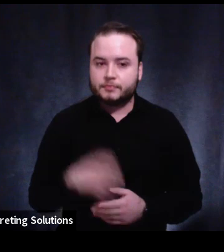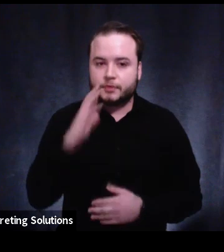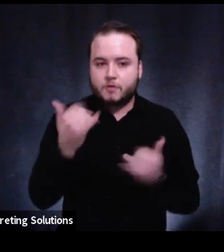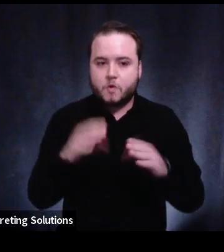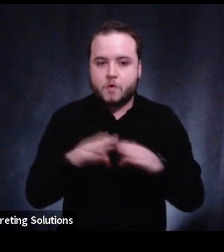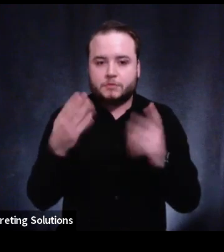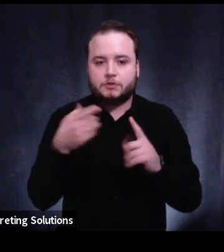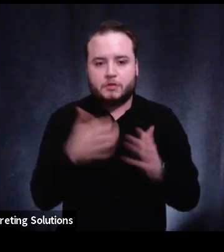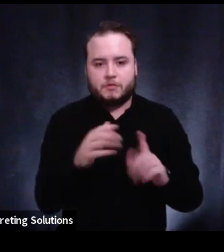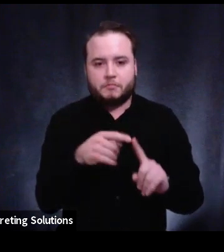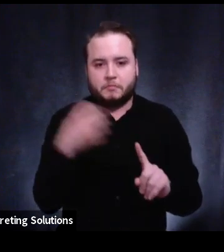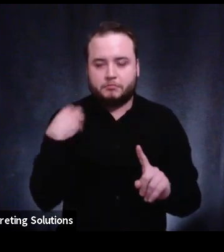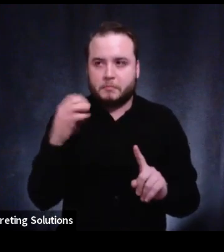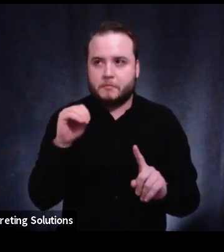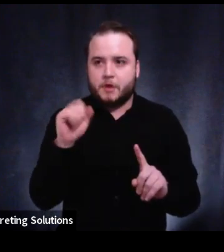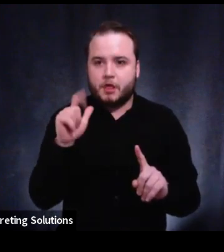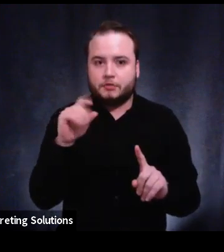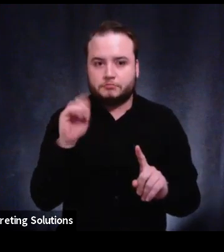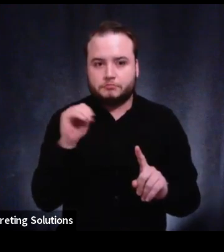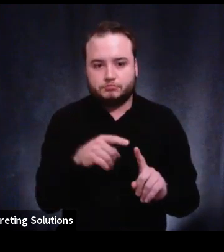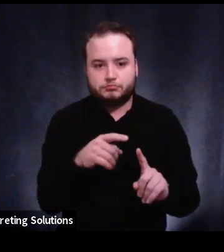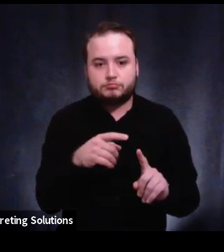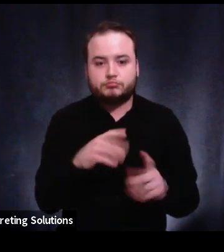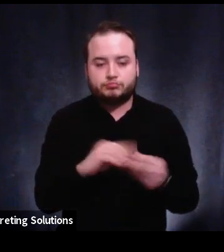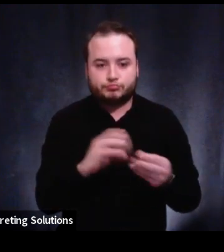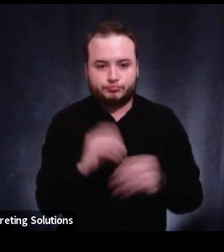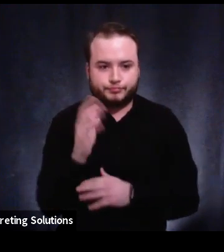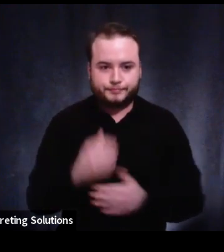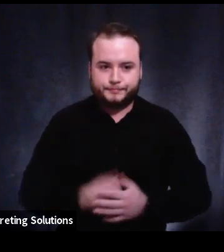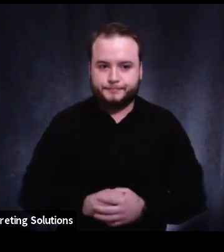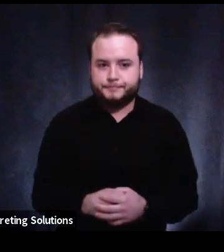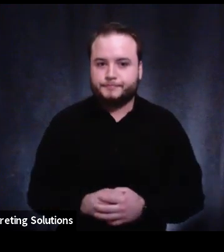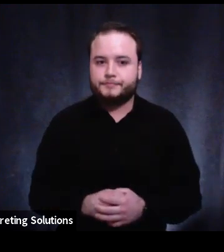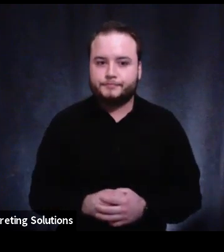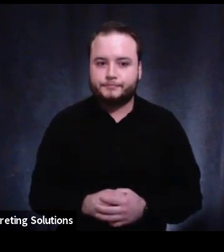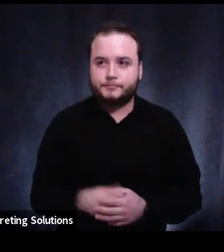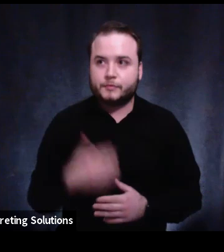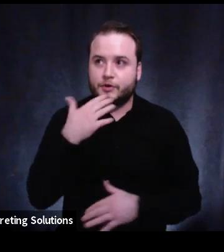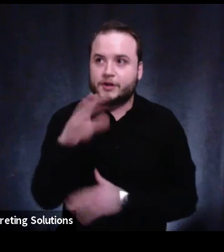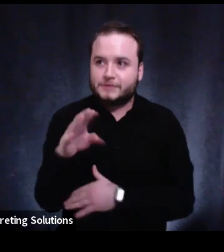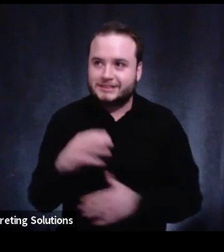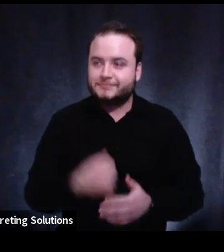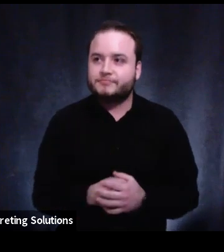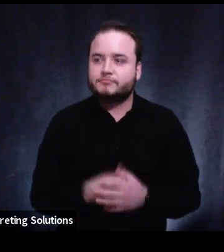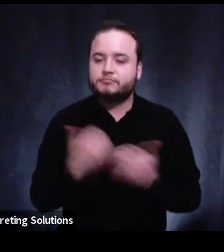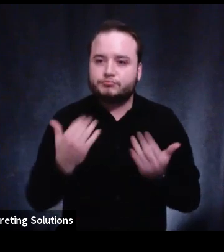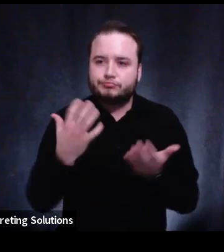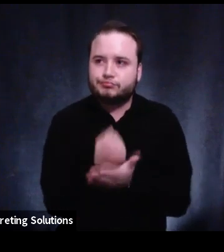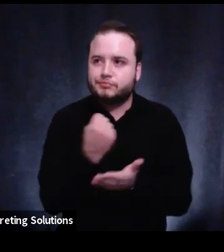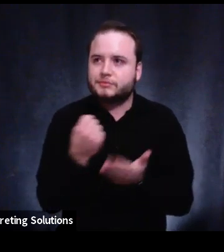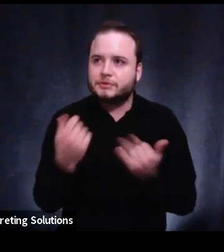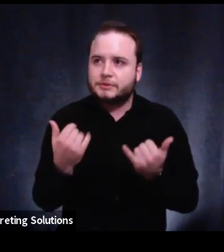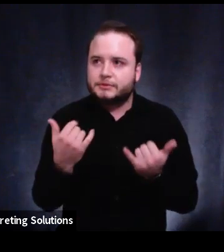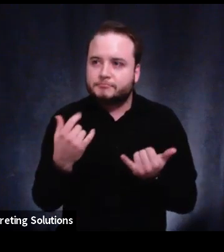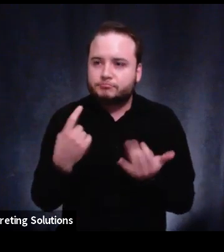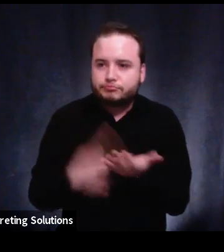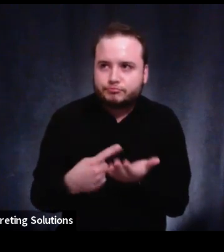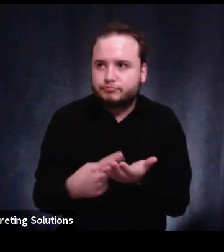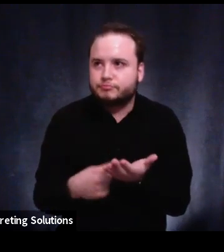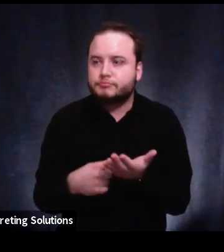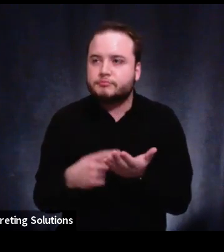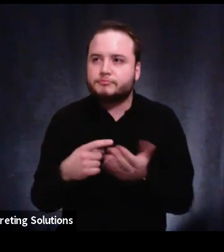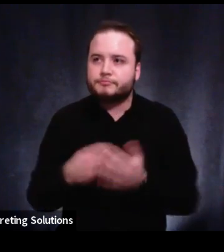Thank you, Mike. Good afternoon, everyone. Thanks. We appreciate having a chance to spend more time with you today on some of the